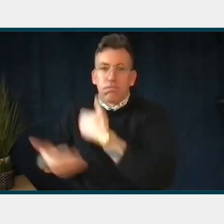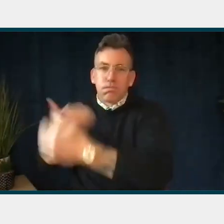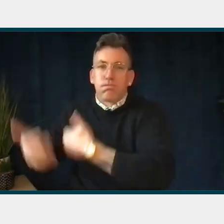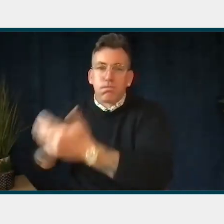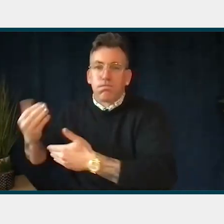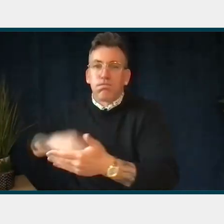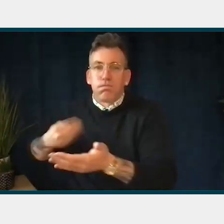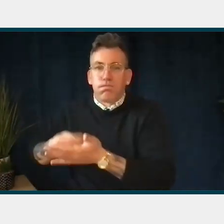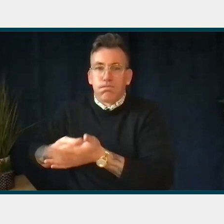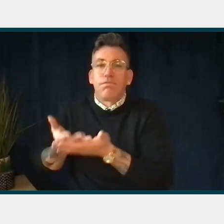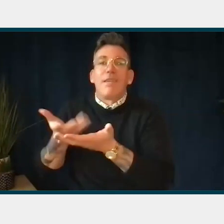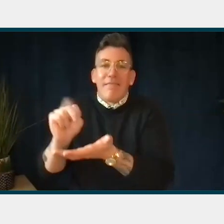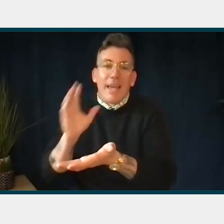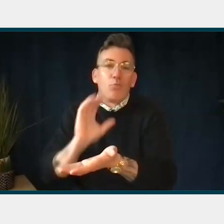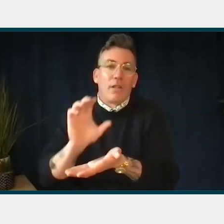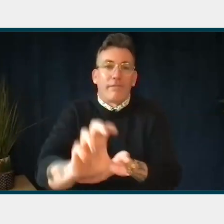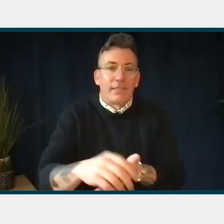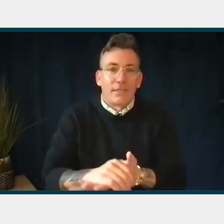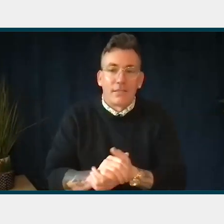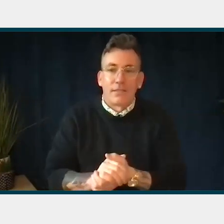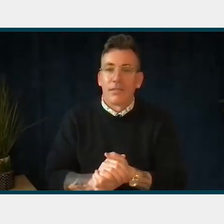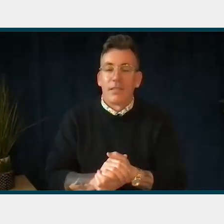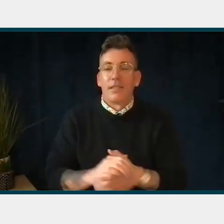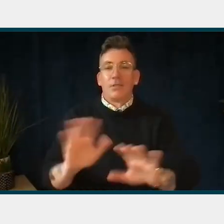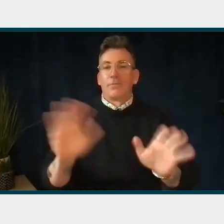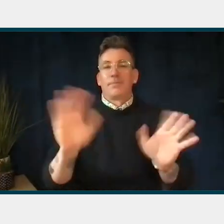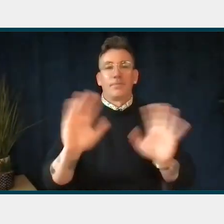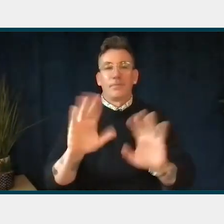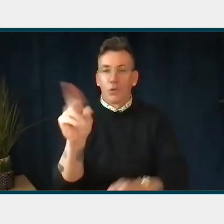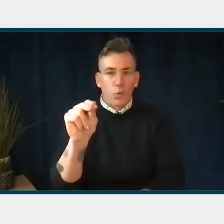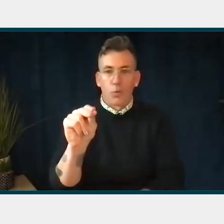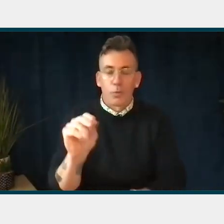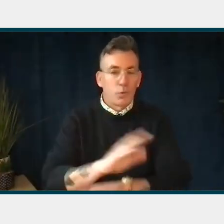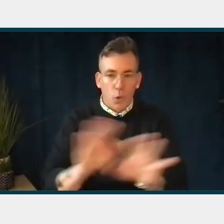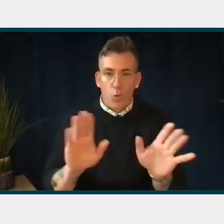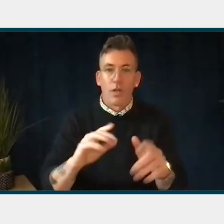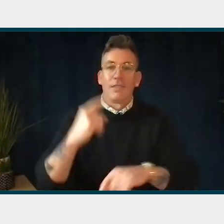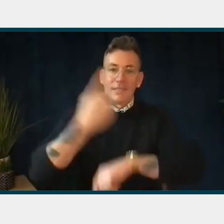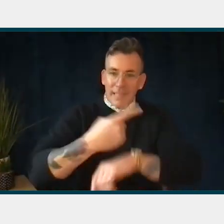more community support later, after we get the business, after we get that bottom line going," right? No.